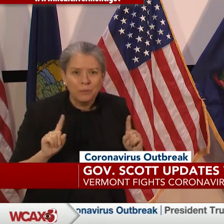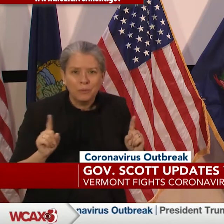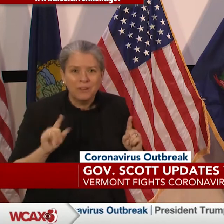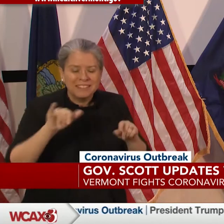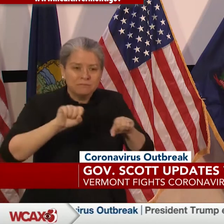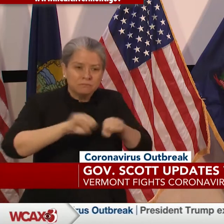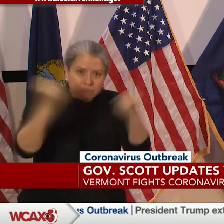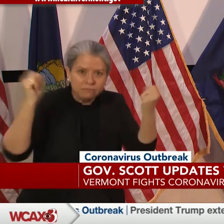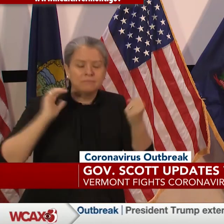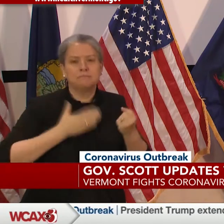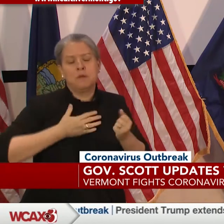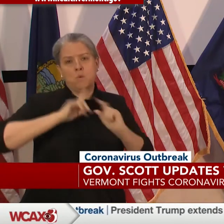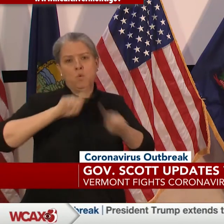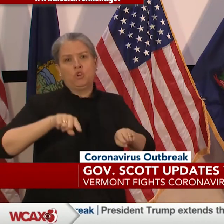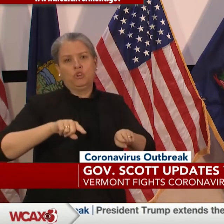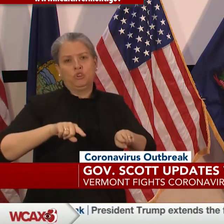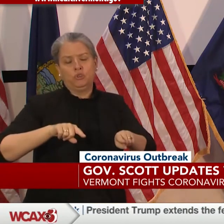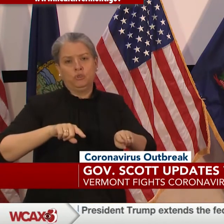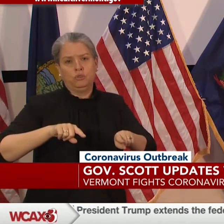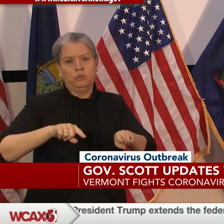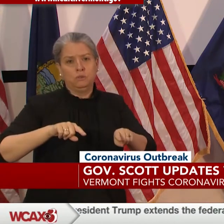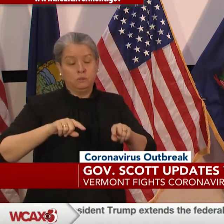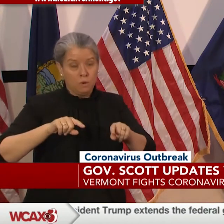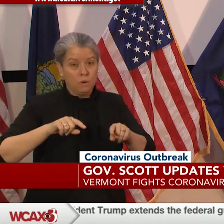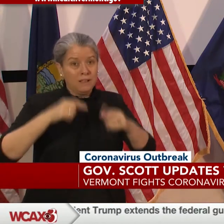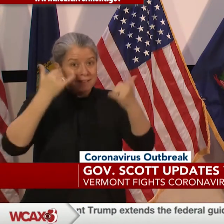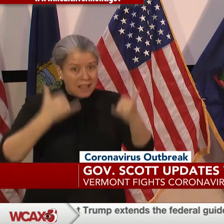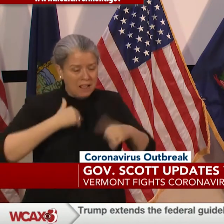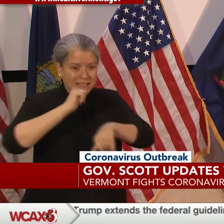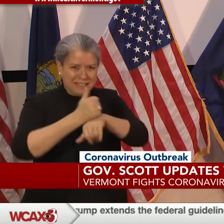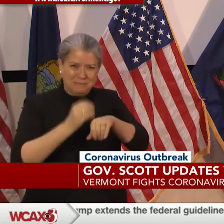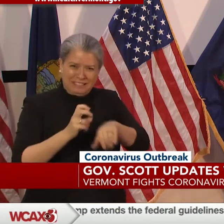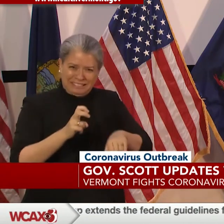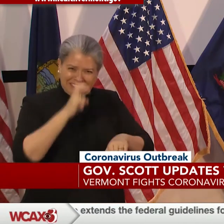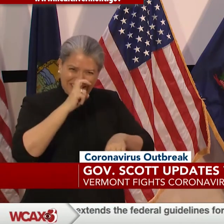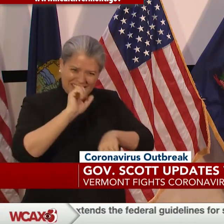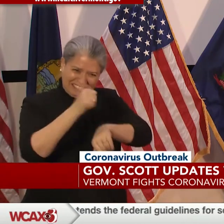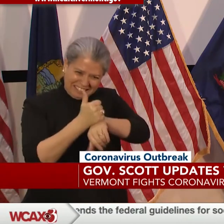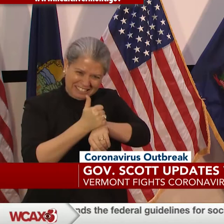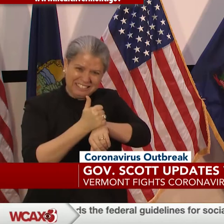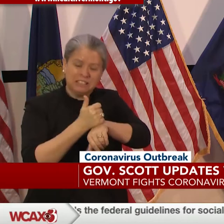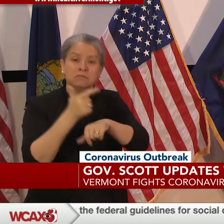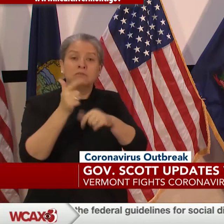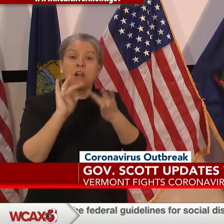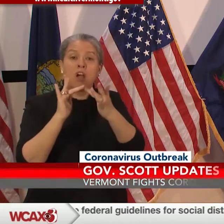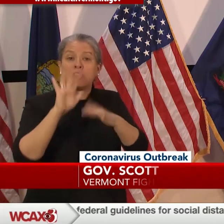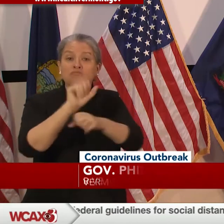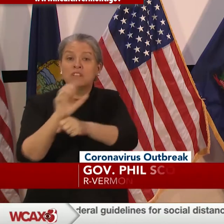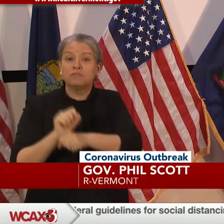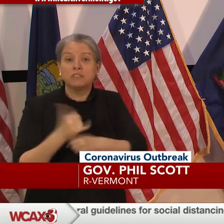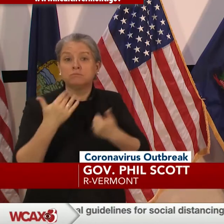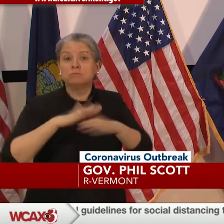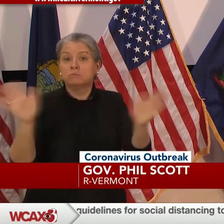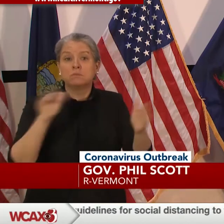And to make that crystal clear, today's new restrictions suspend online reservations.